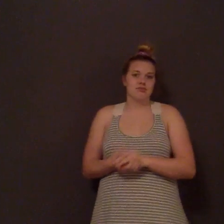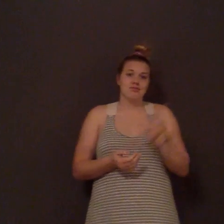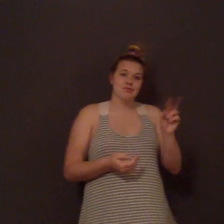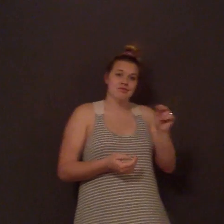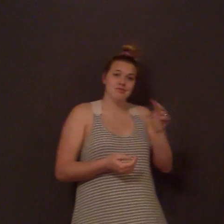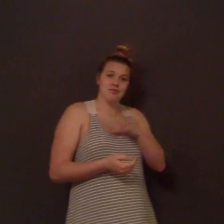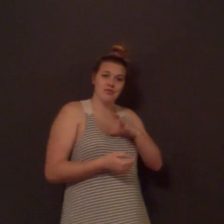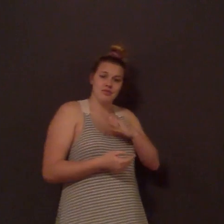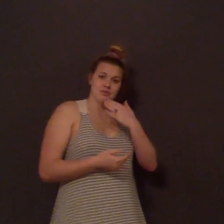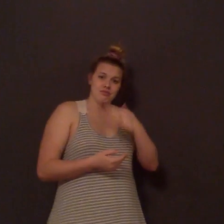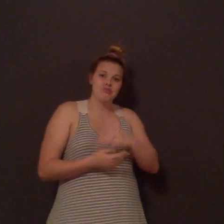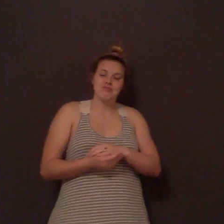right. I'll see you later then. See ya.